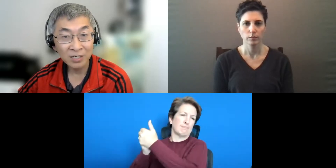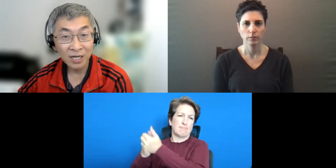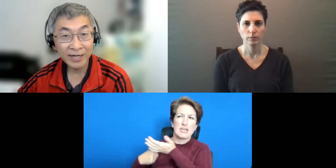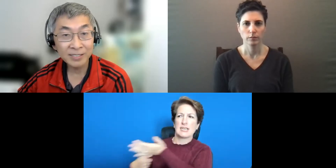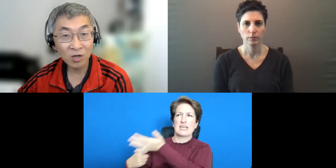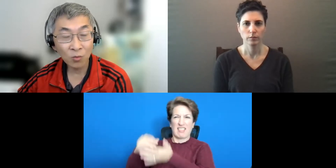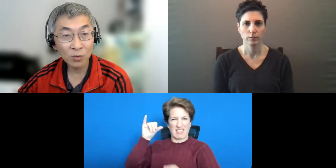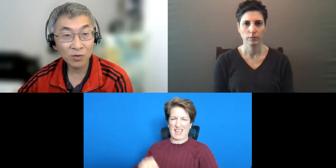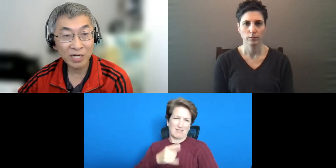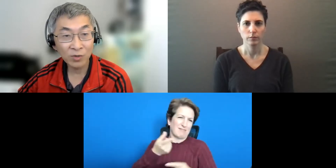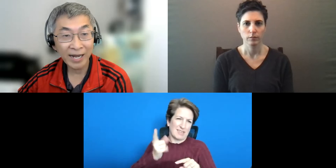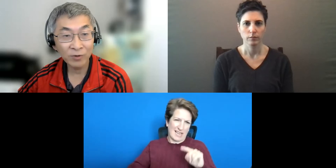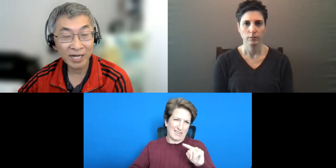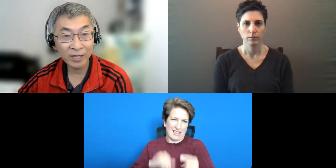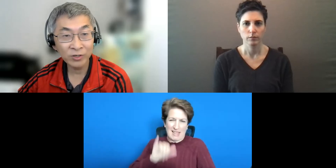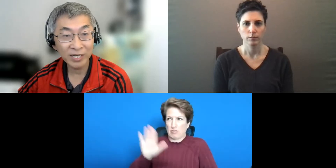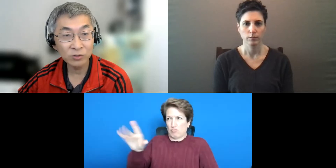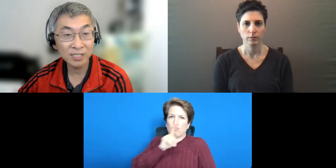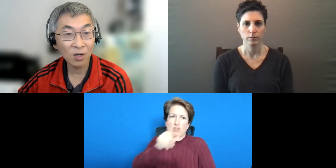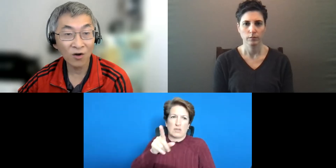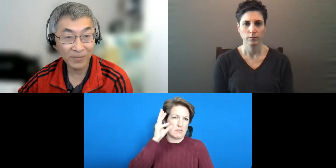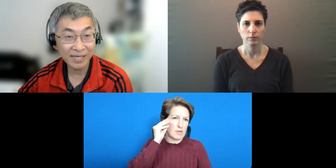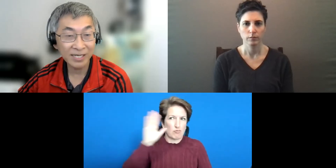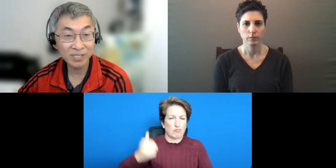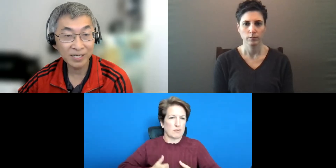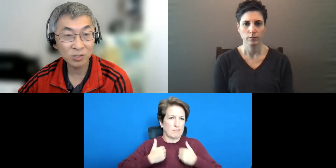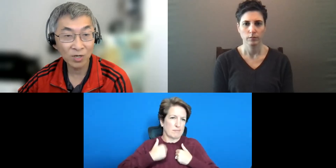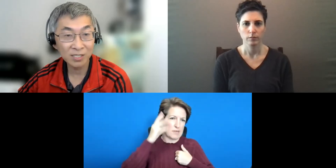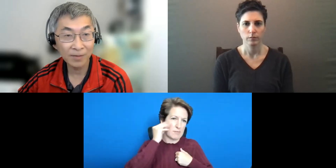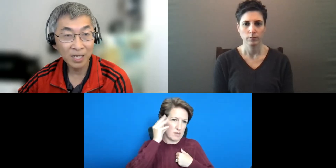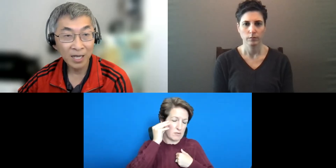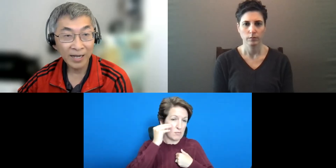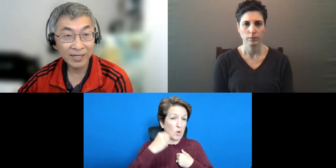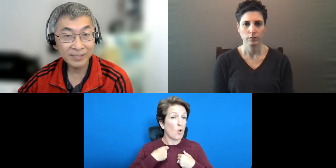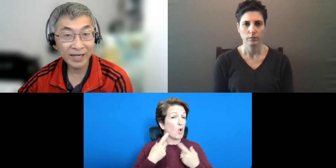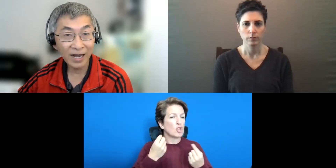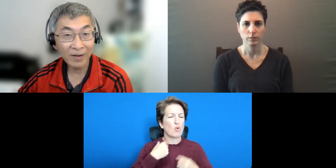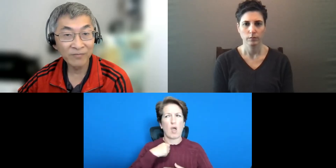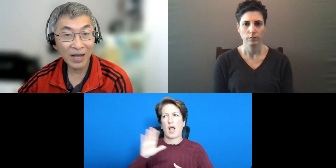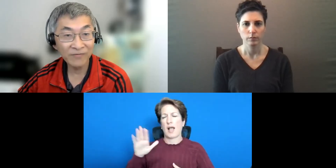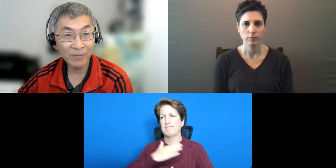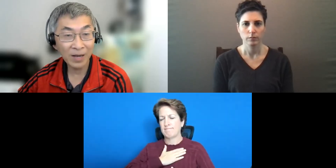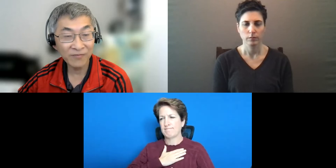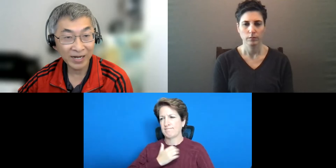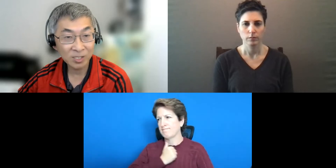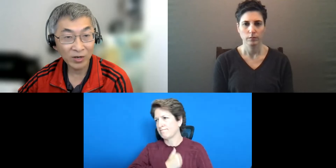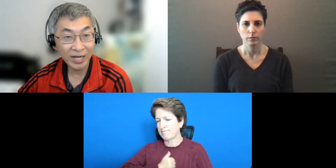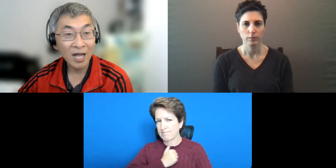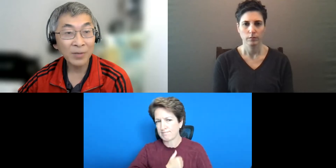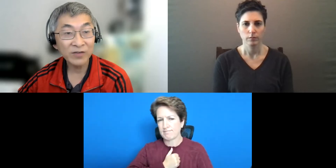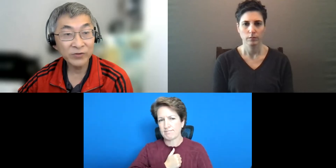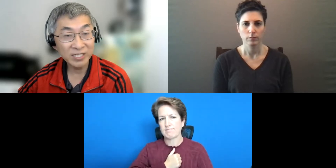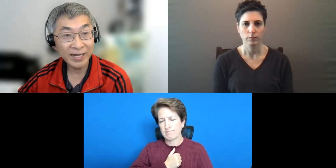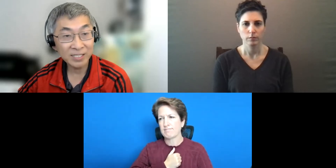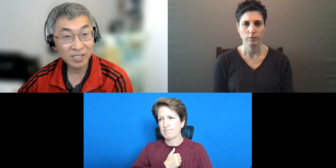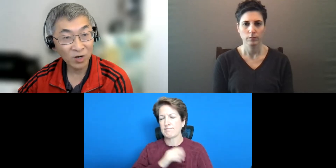real. And so what I usually do is offer my sympathies towards them and say I'm very sorry.